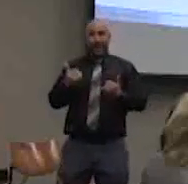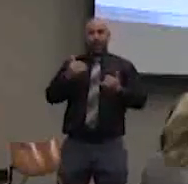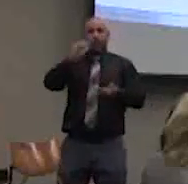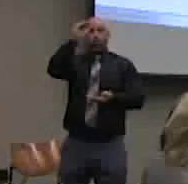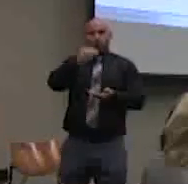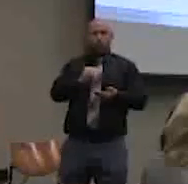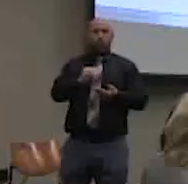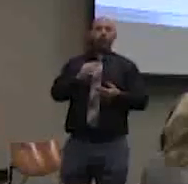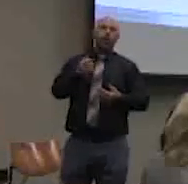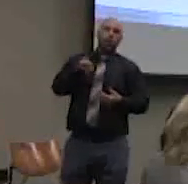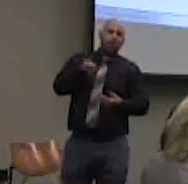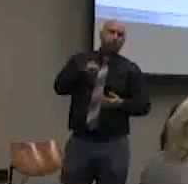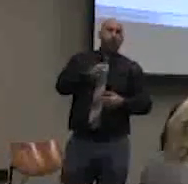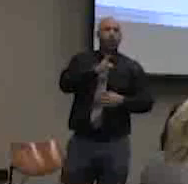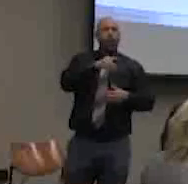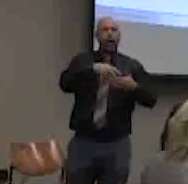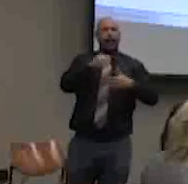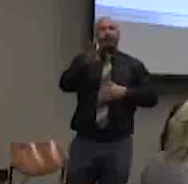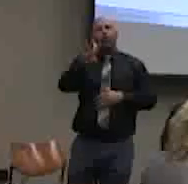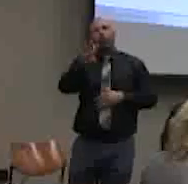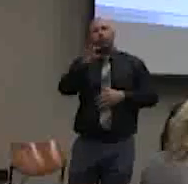it's a really important step forward.